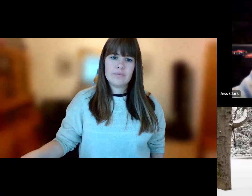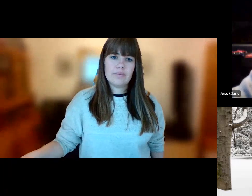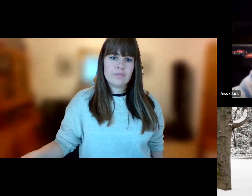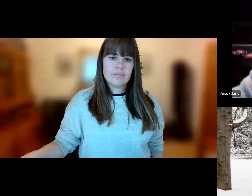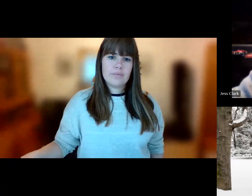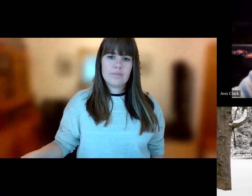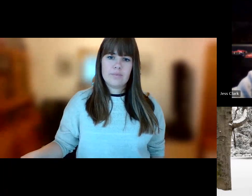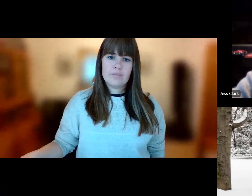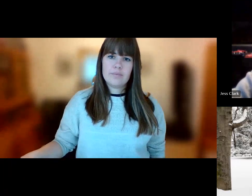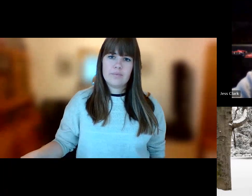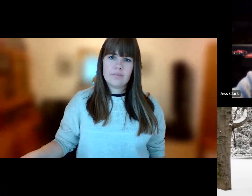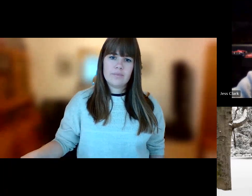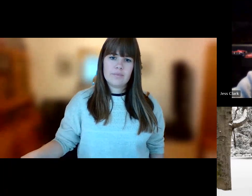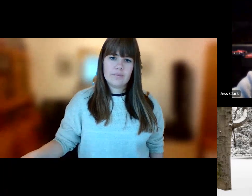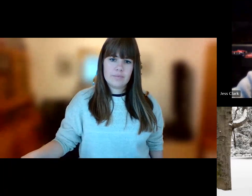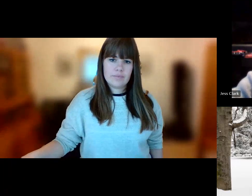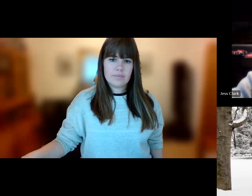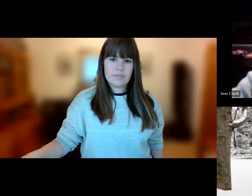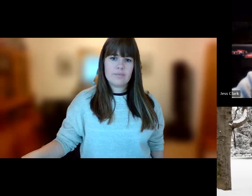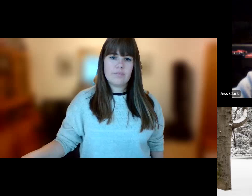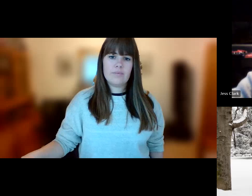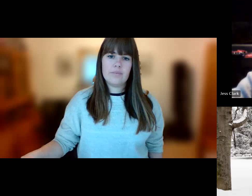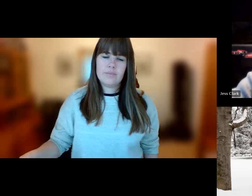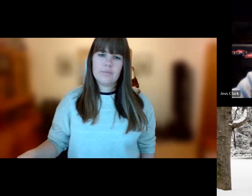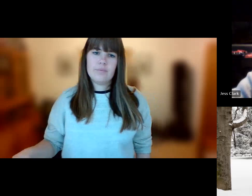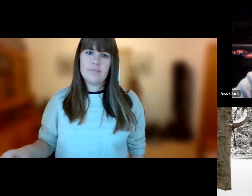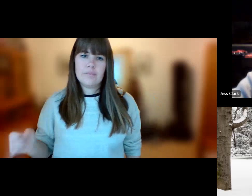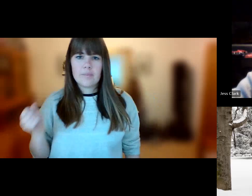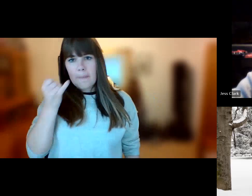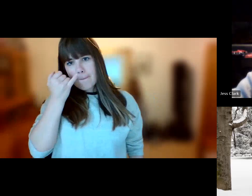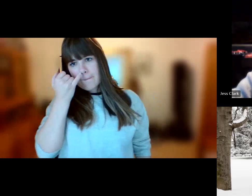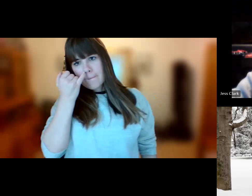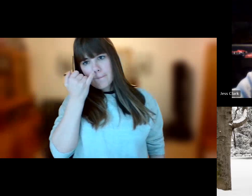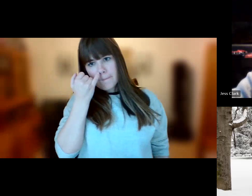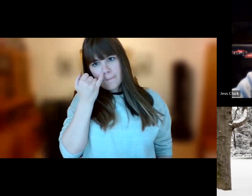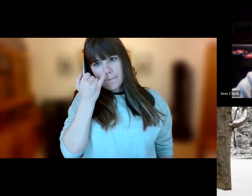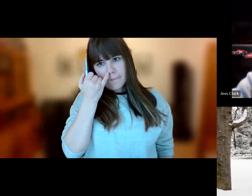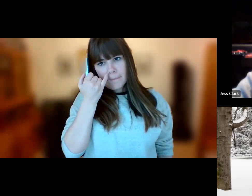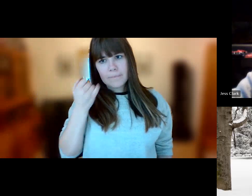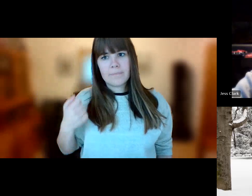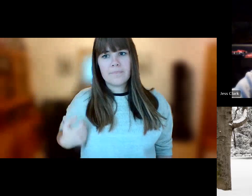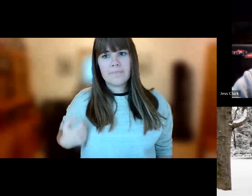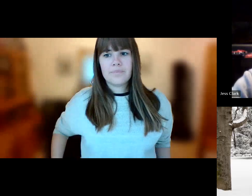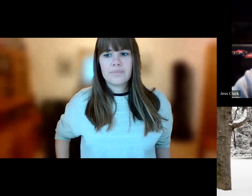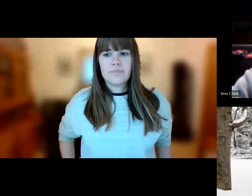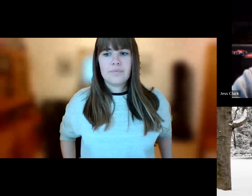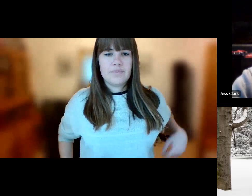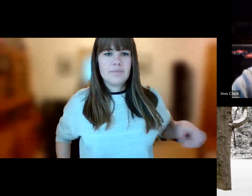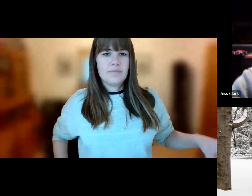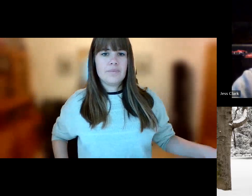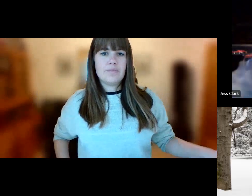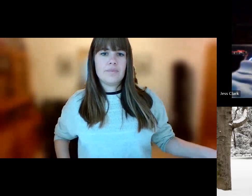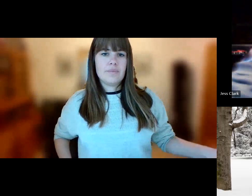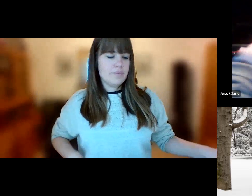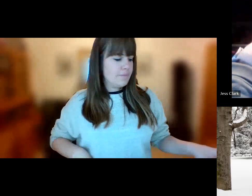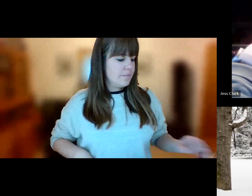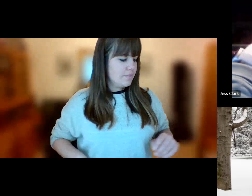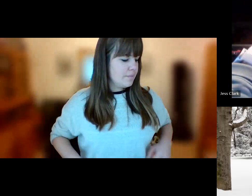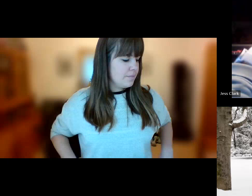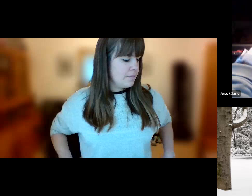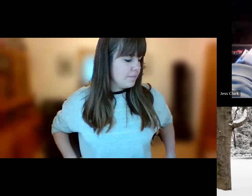we've still got upcoming. So where there's a legal compliance seminar, there is a demonstrating your impact